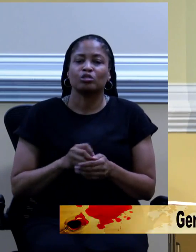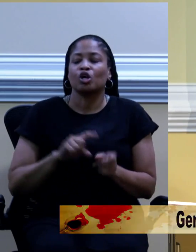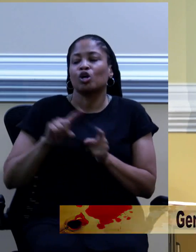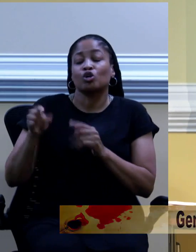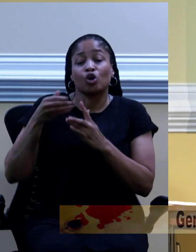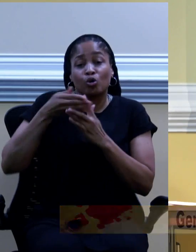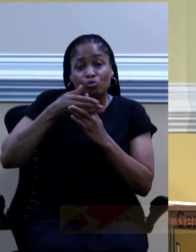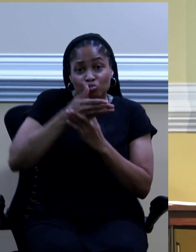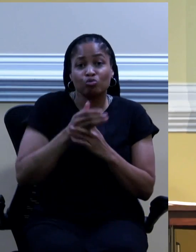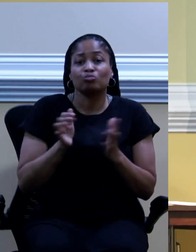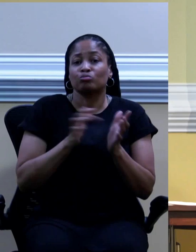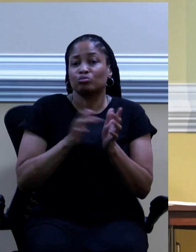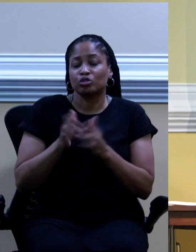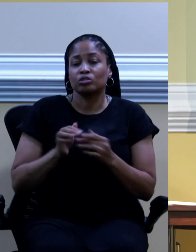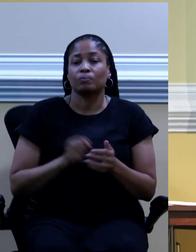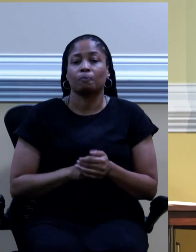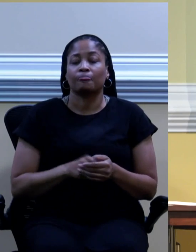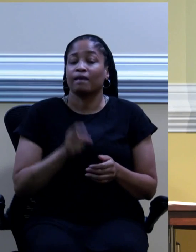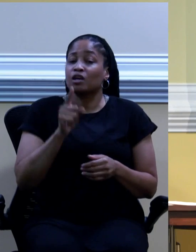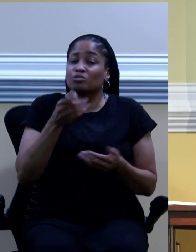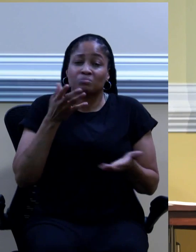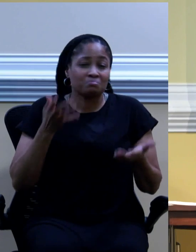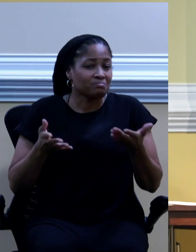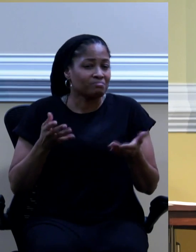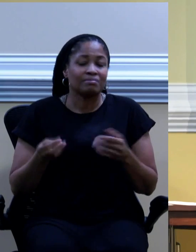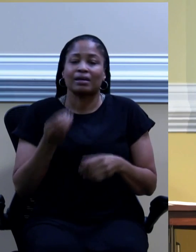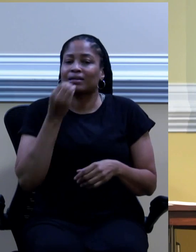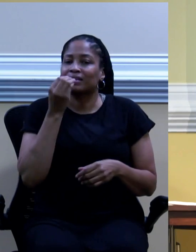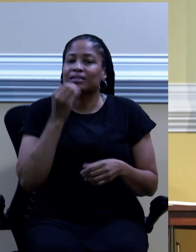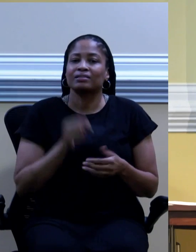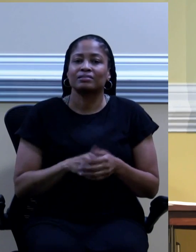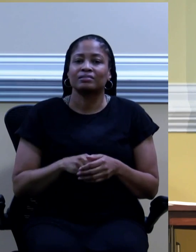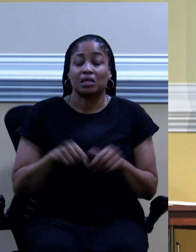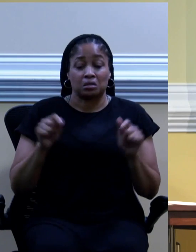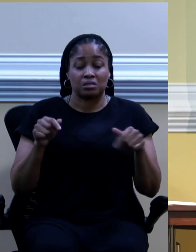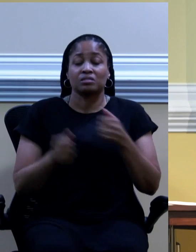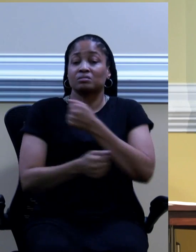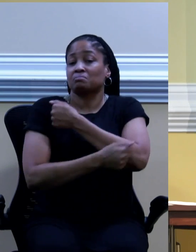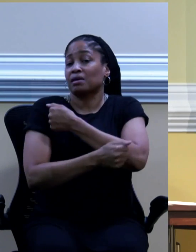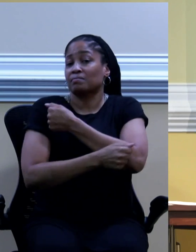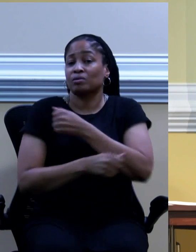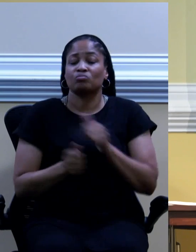Passover without being baptized, but you ain't going to get